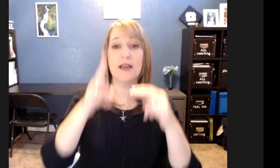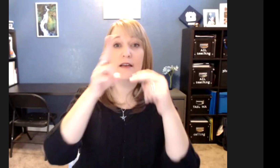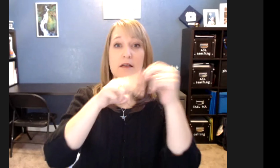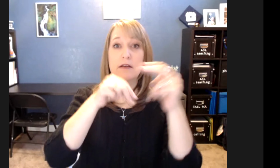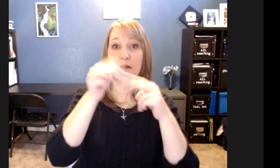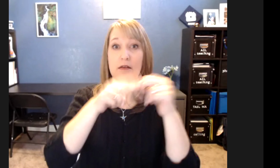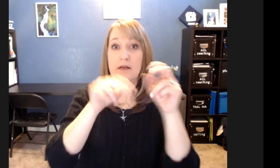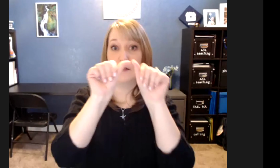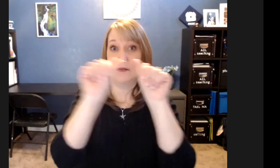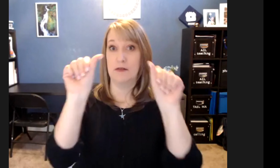again.